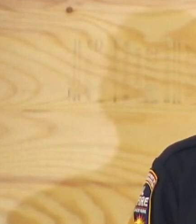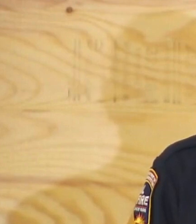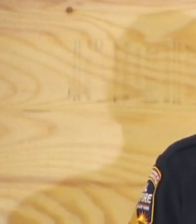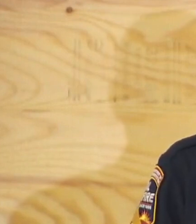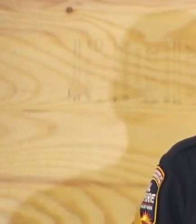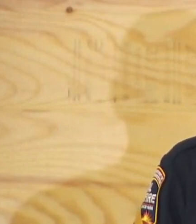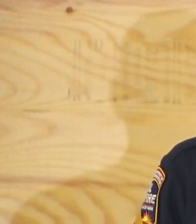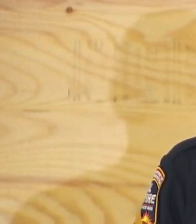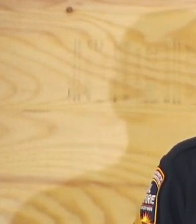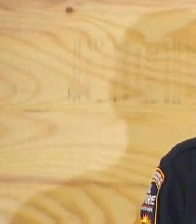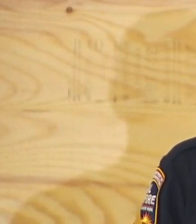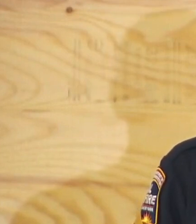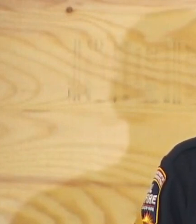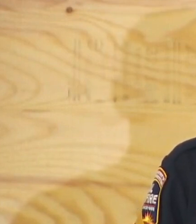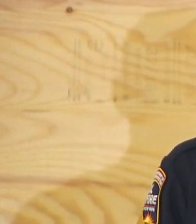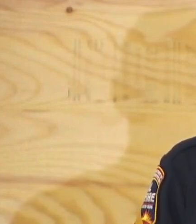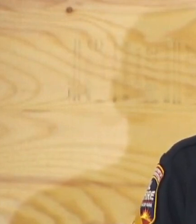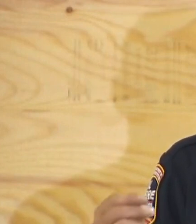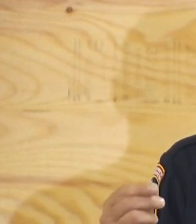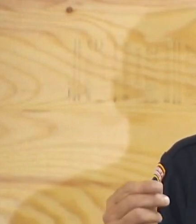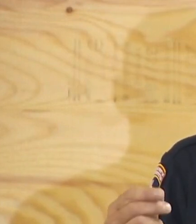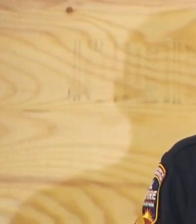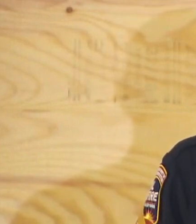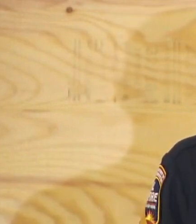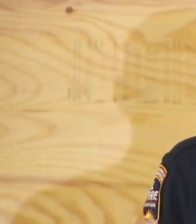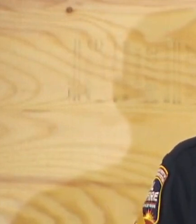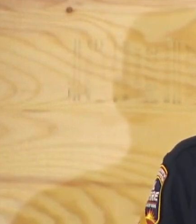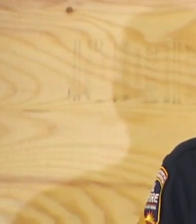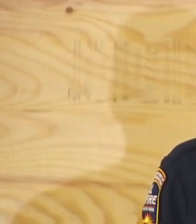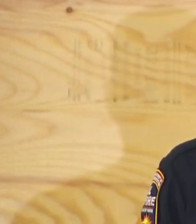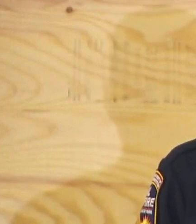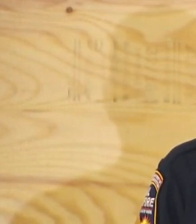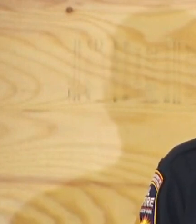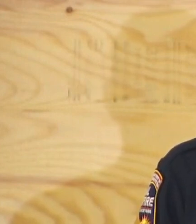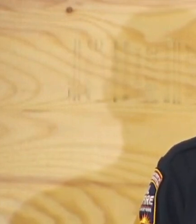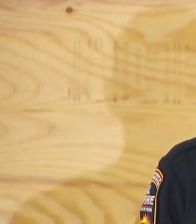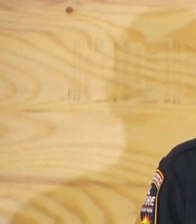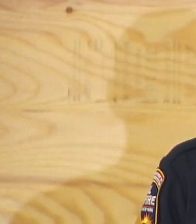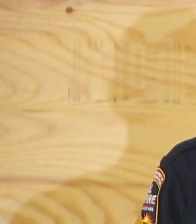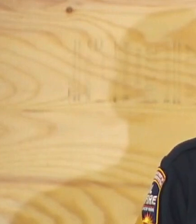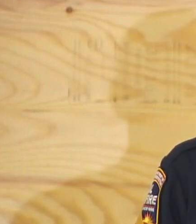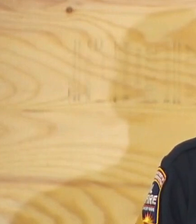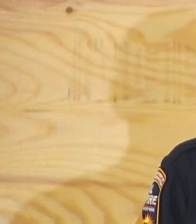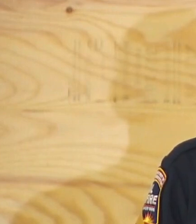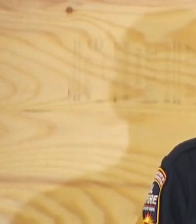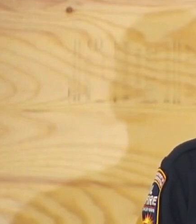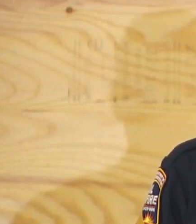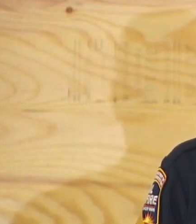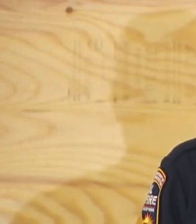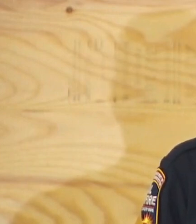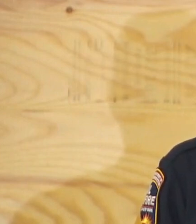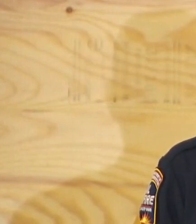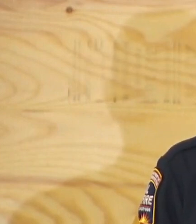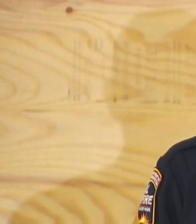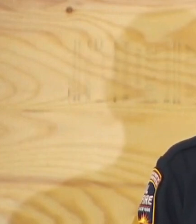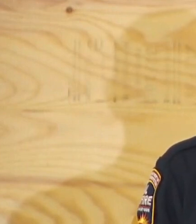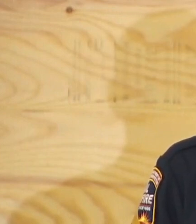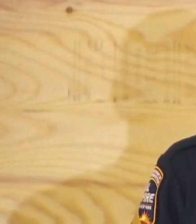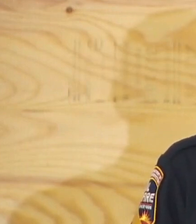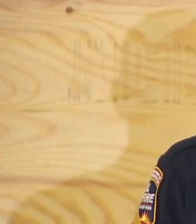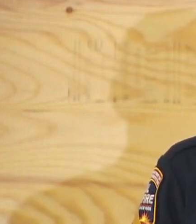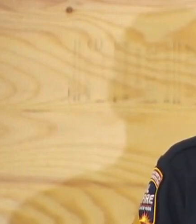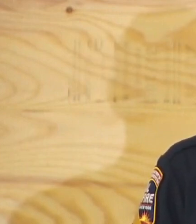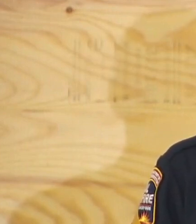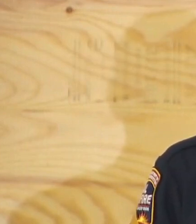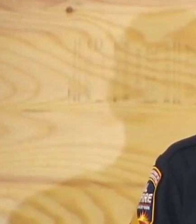up the repopulation plans. It's important. Same as I said yesterday, though, it takes a large cooperative effort to make that happen, not only from the